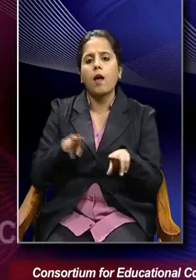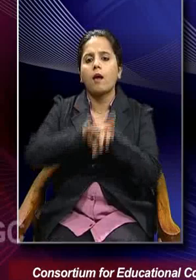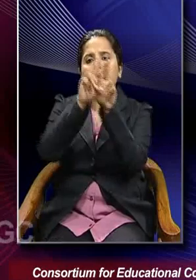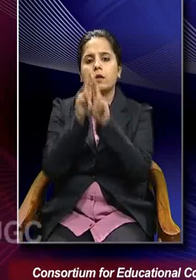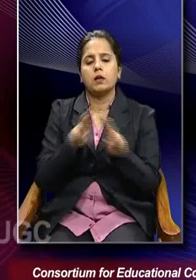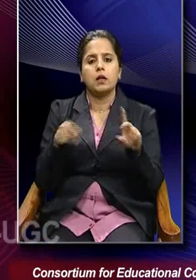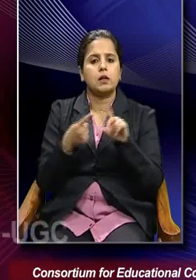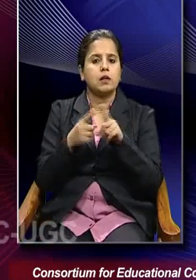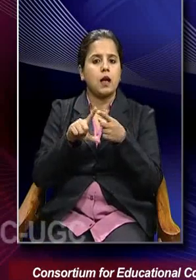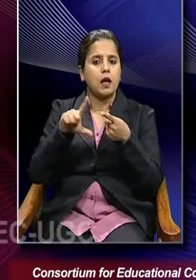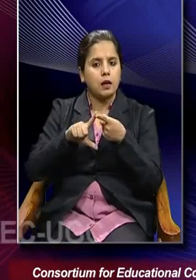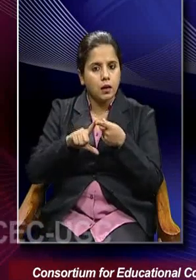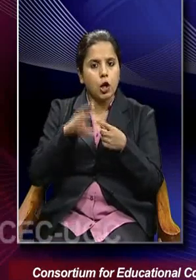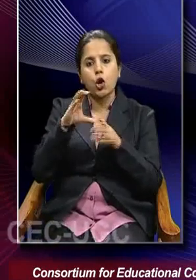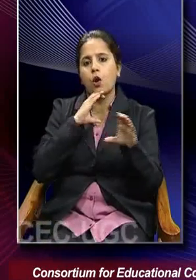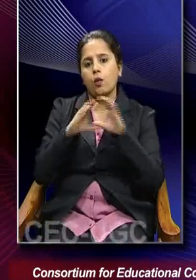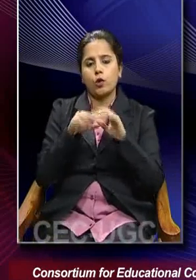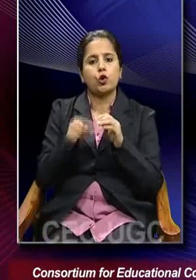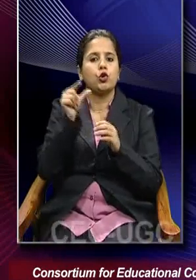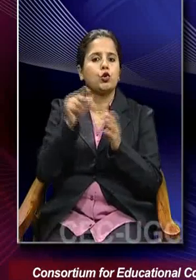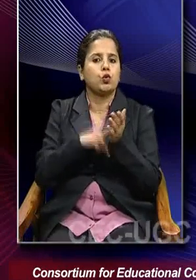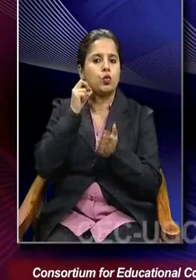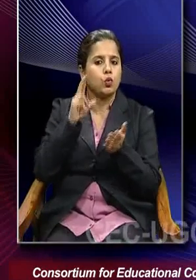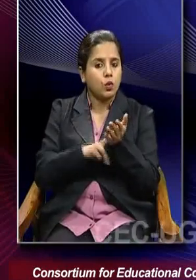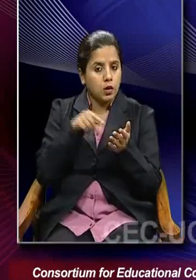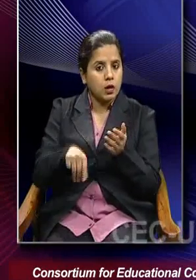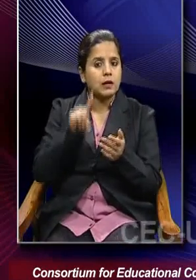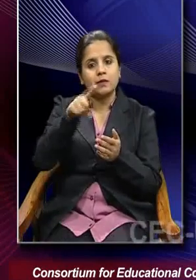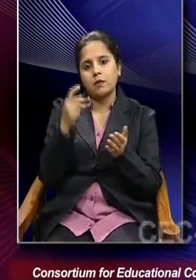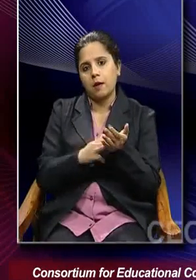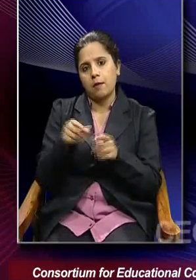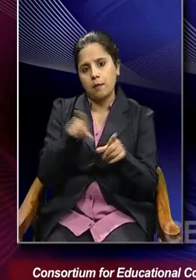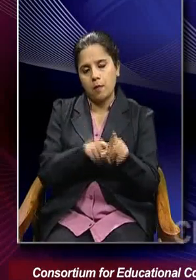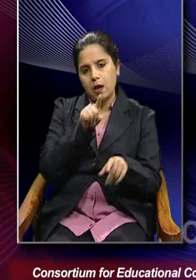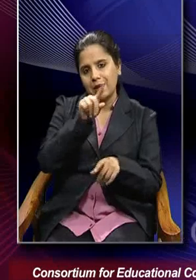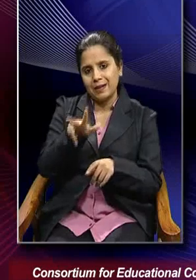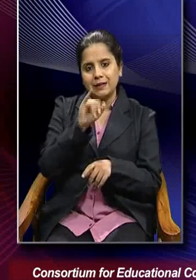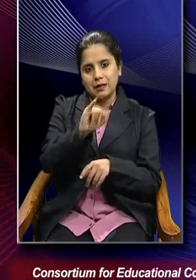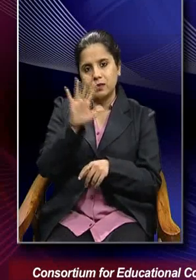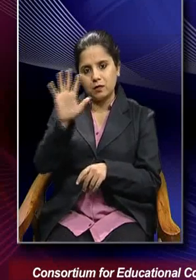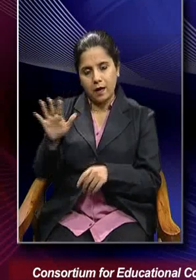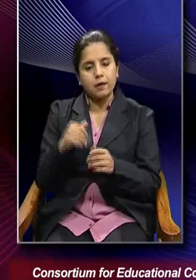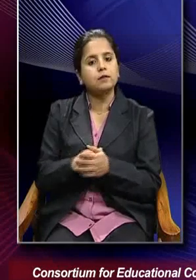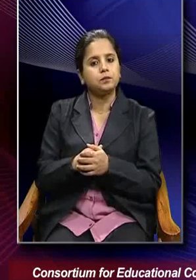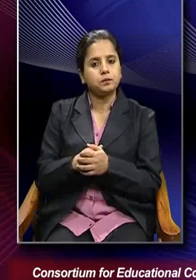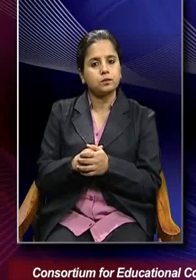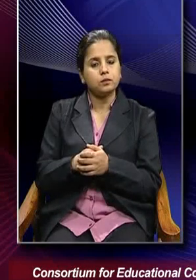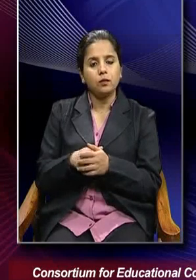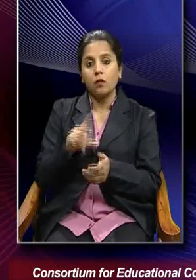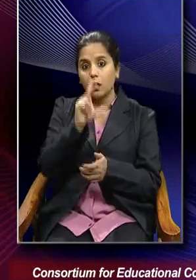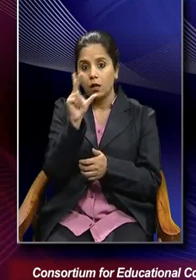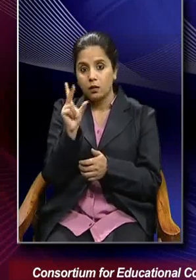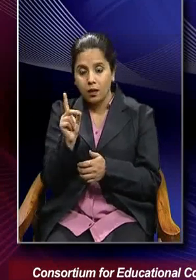International Telecommunication Union on 17th May 1865. The second